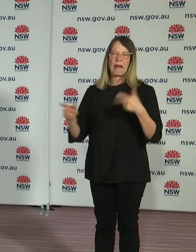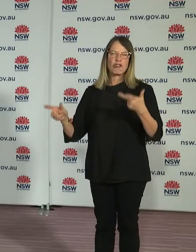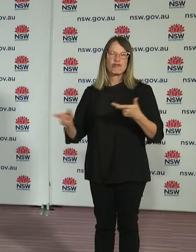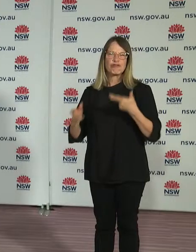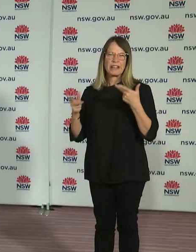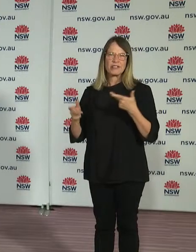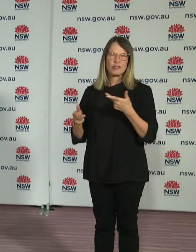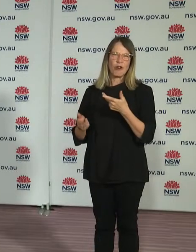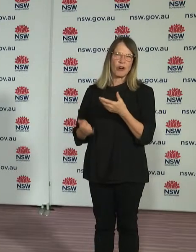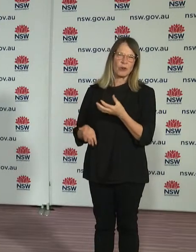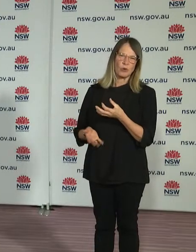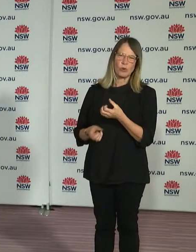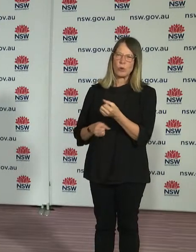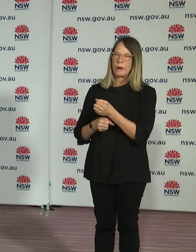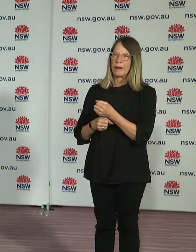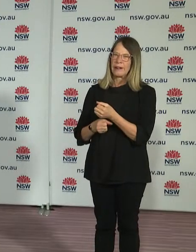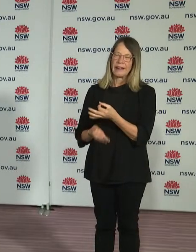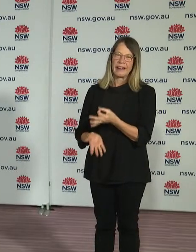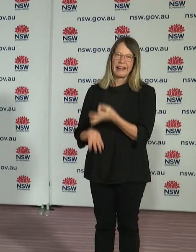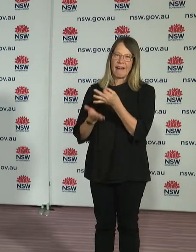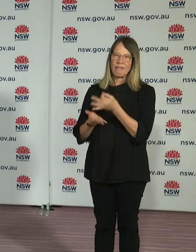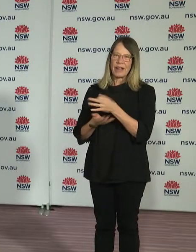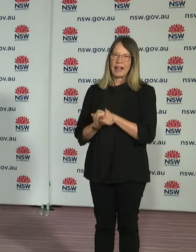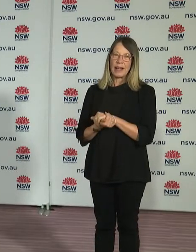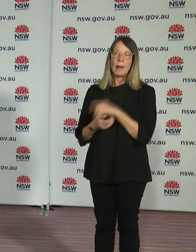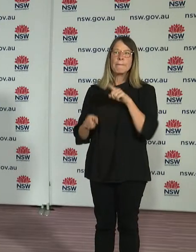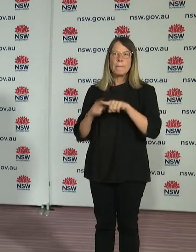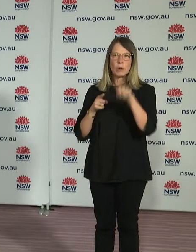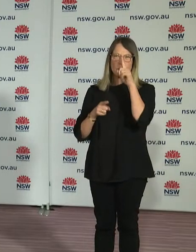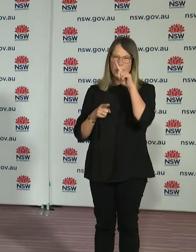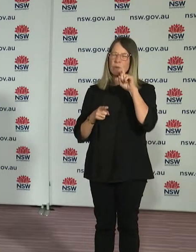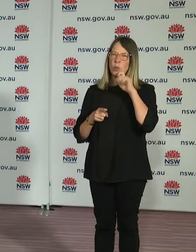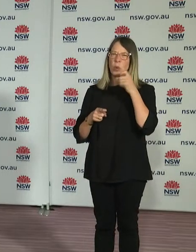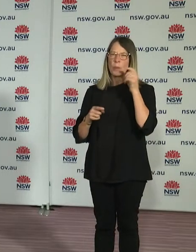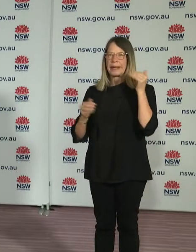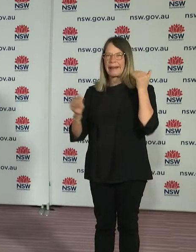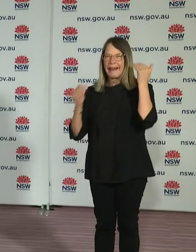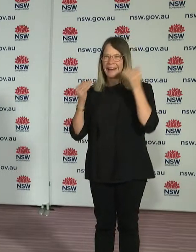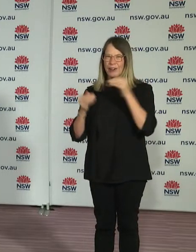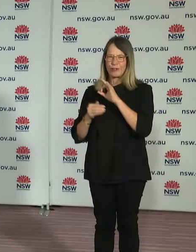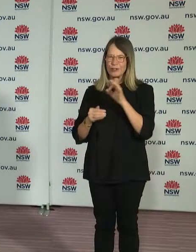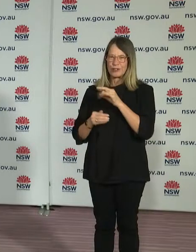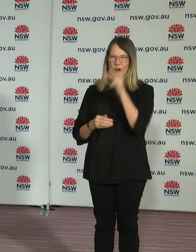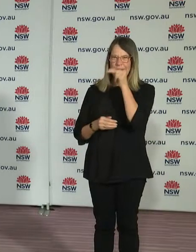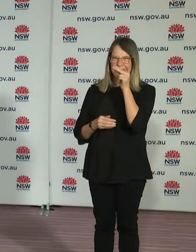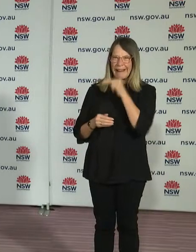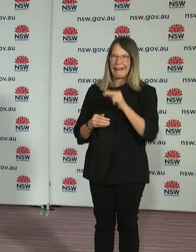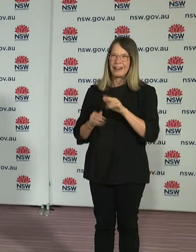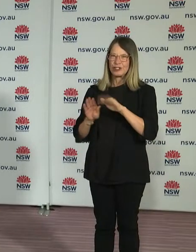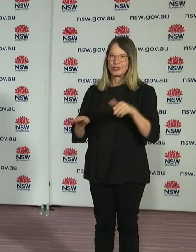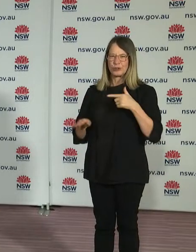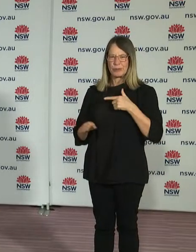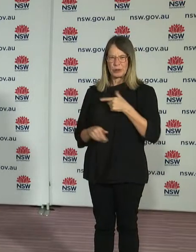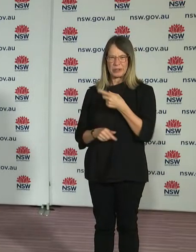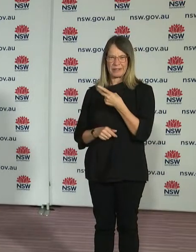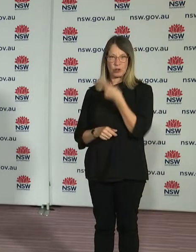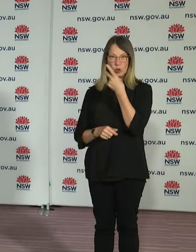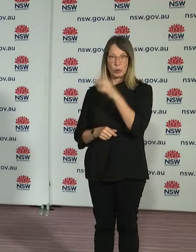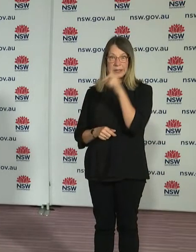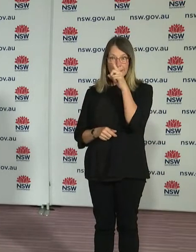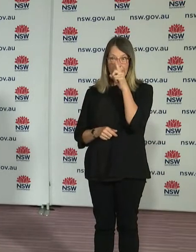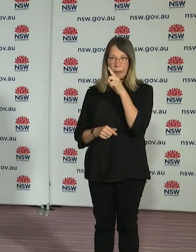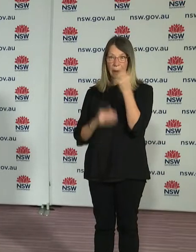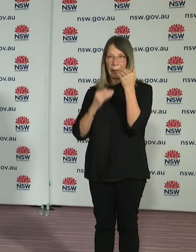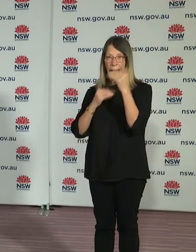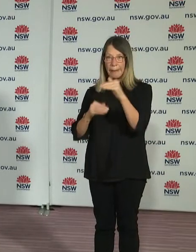a large proportion of the proportion of the children, or the proportion of people, if we limit it to 20, means that there's only at any